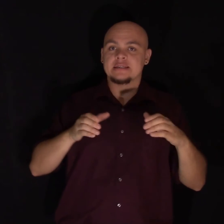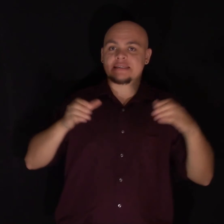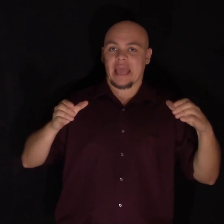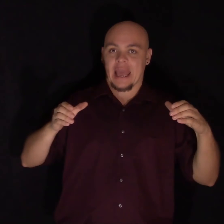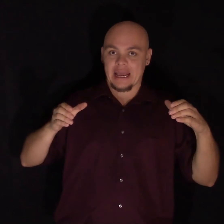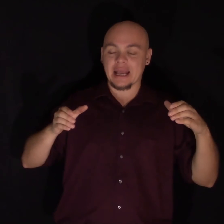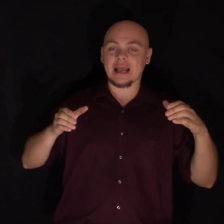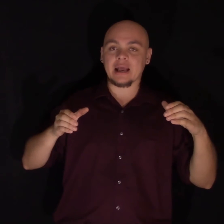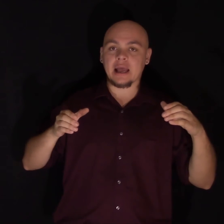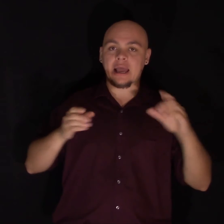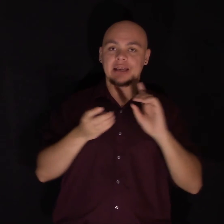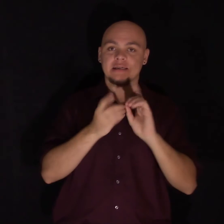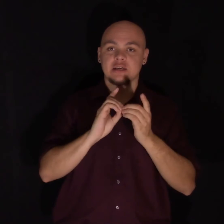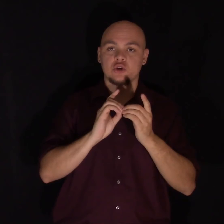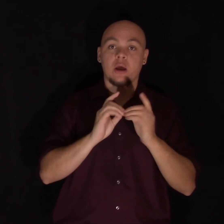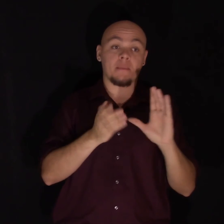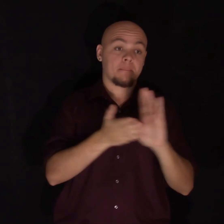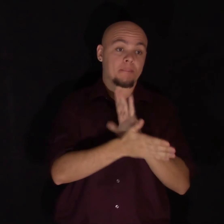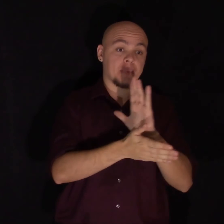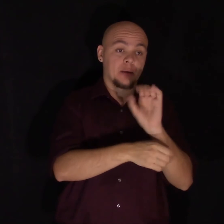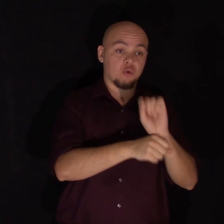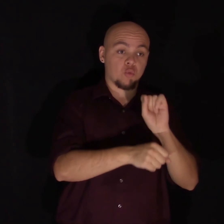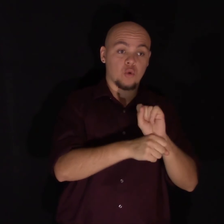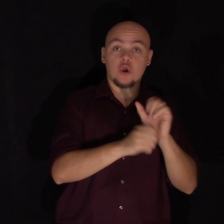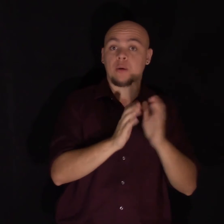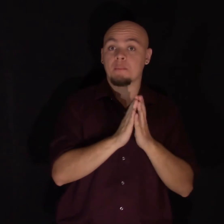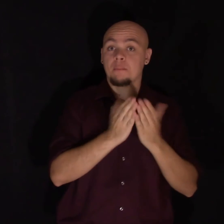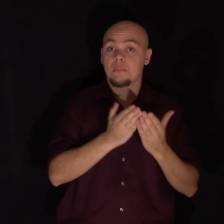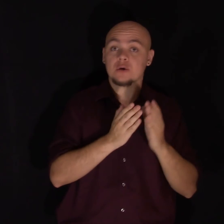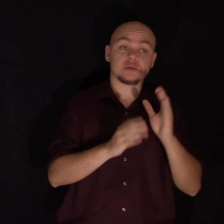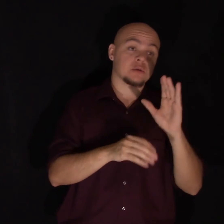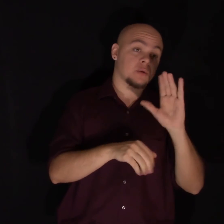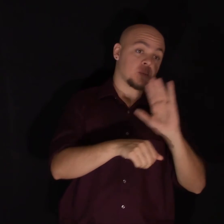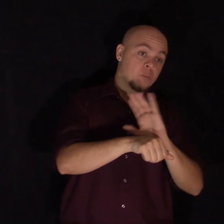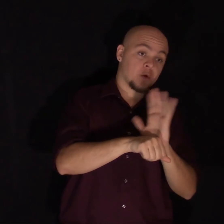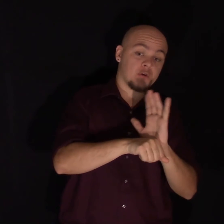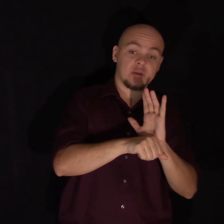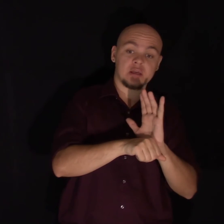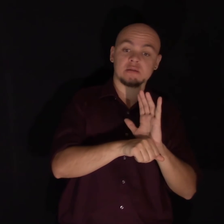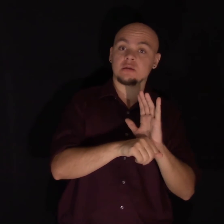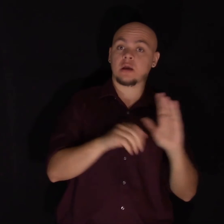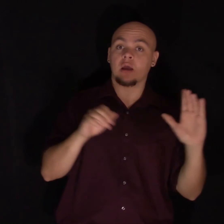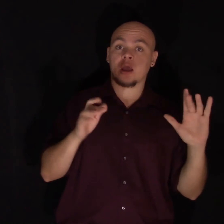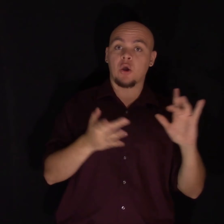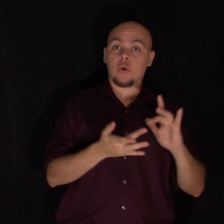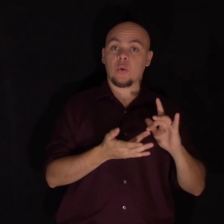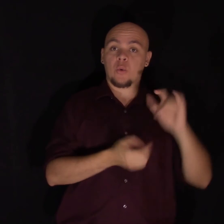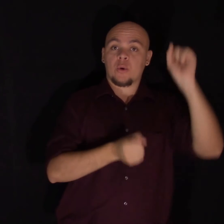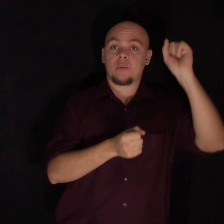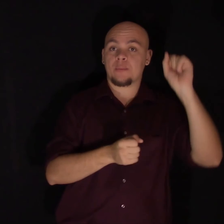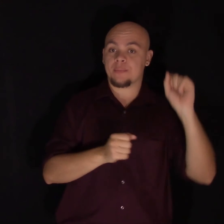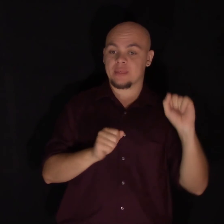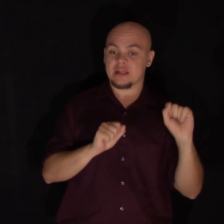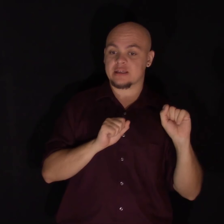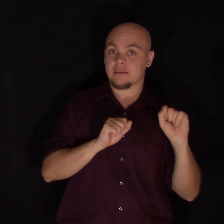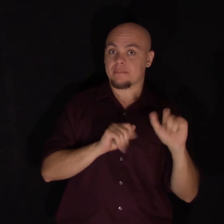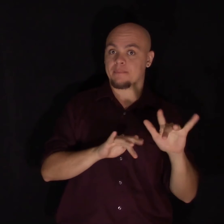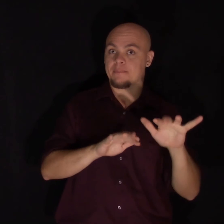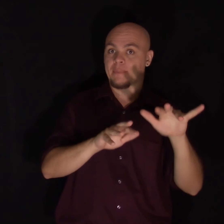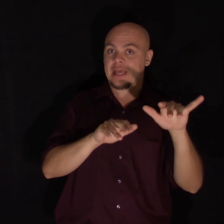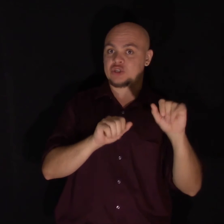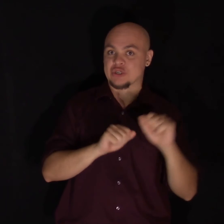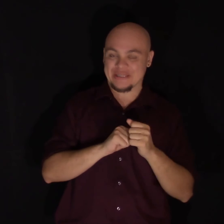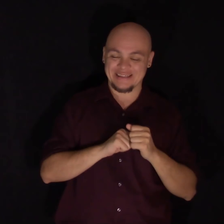digitize. You can take paperwork, books, movies, and you can make it disappear. It's magic. Finally, we